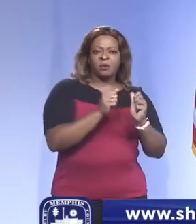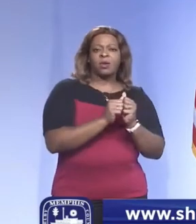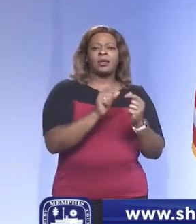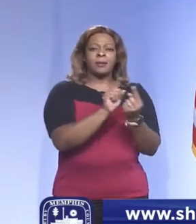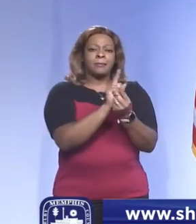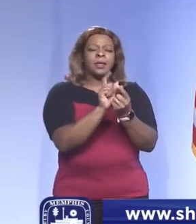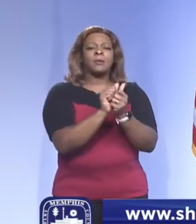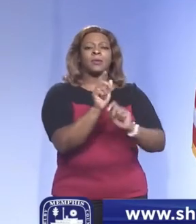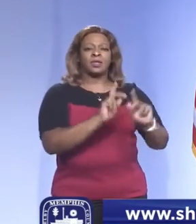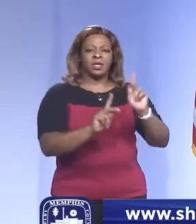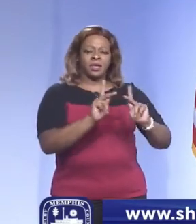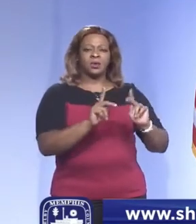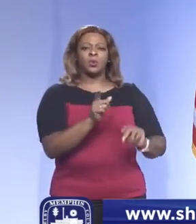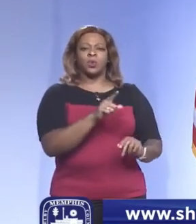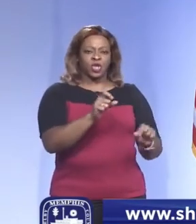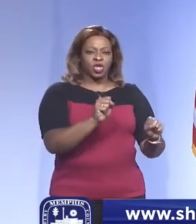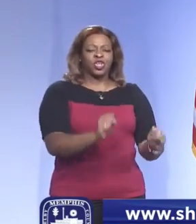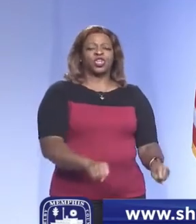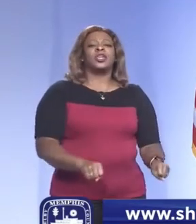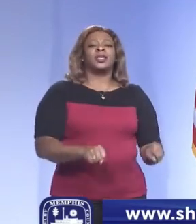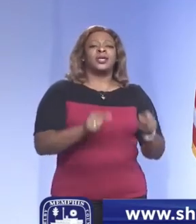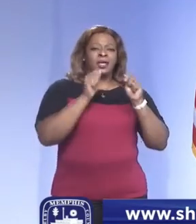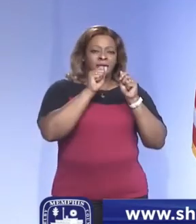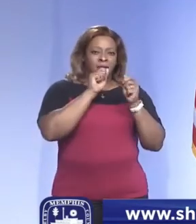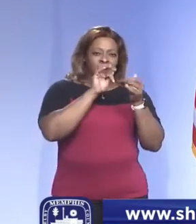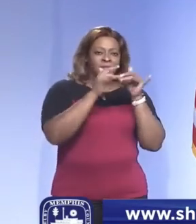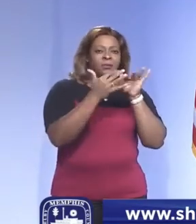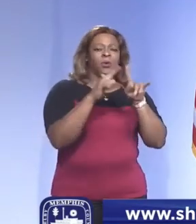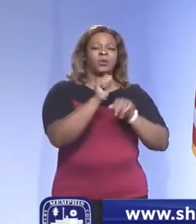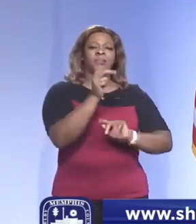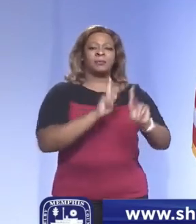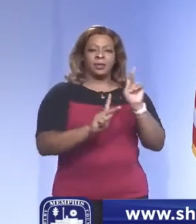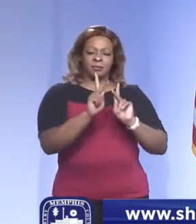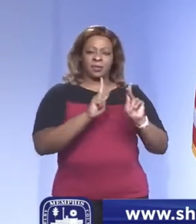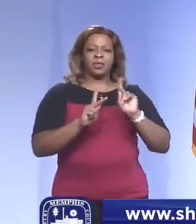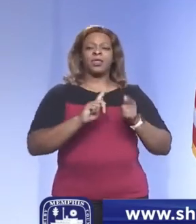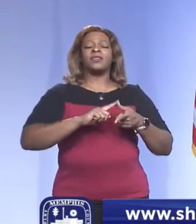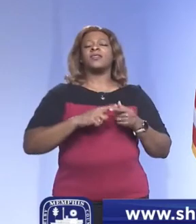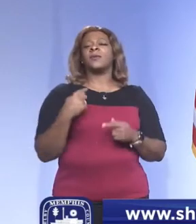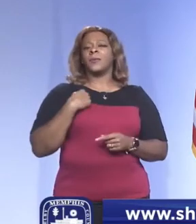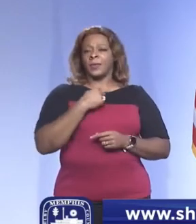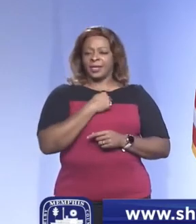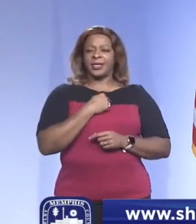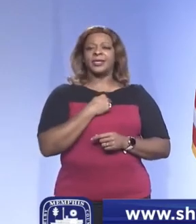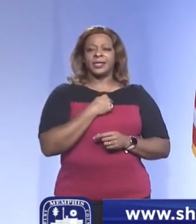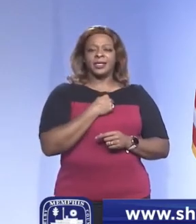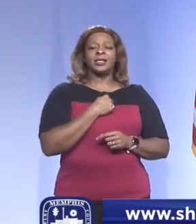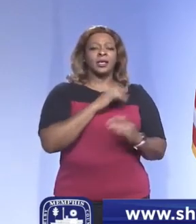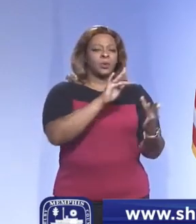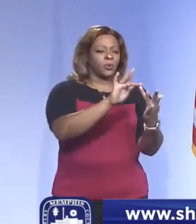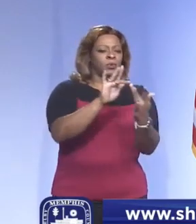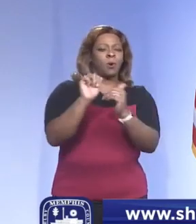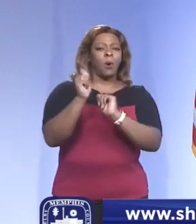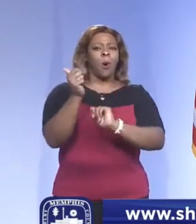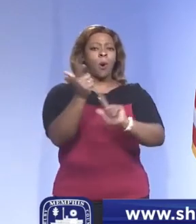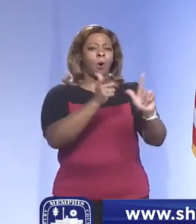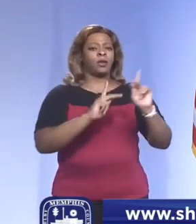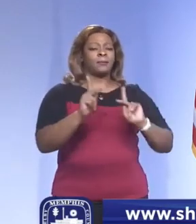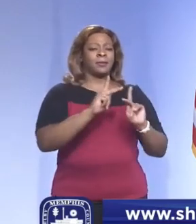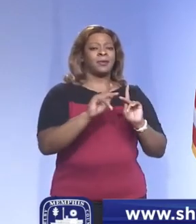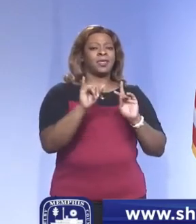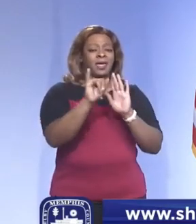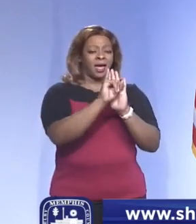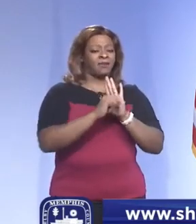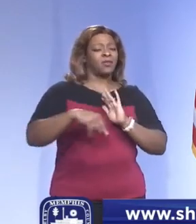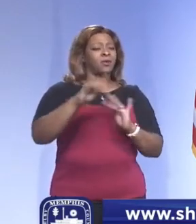across where they could have exposed others. And then we we reach out to all of those identified